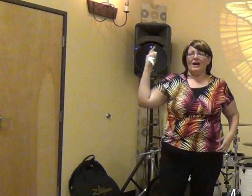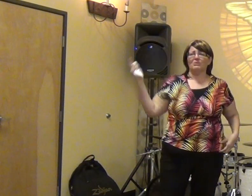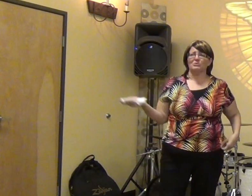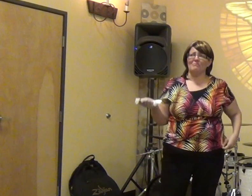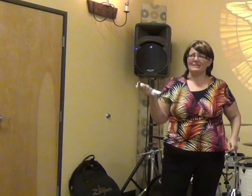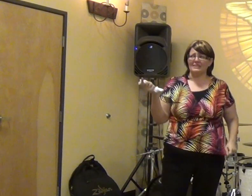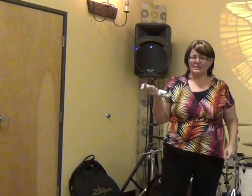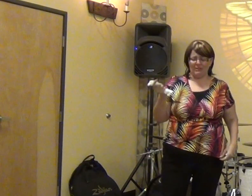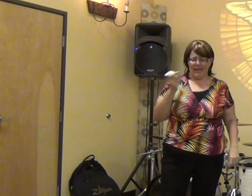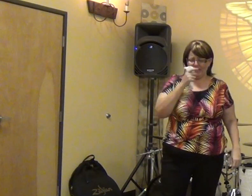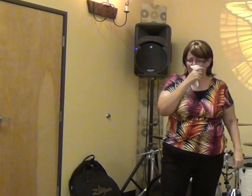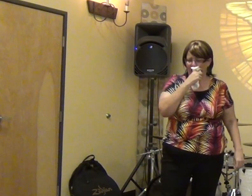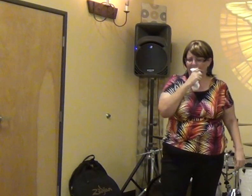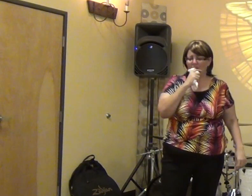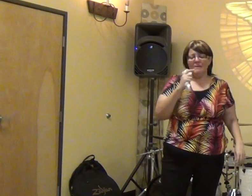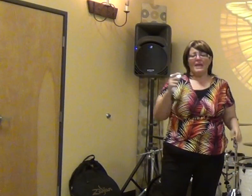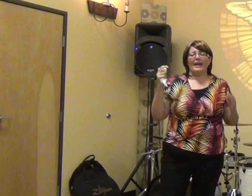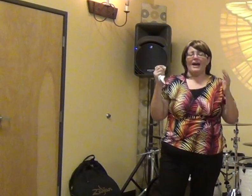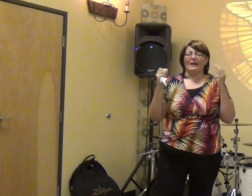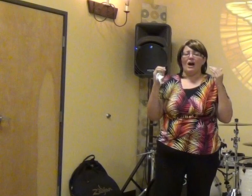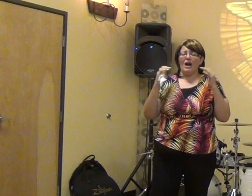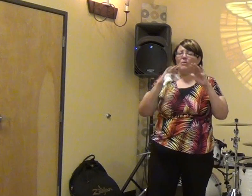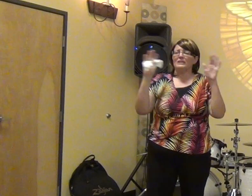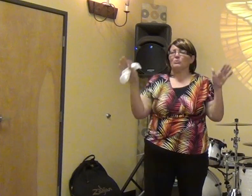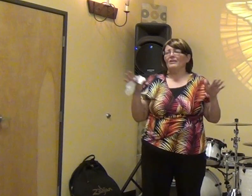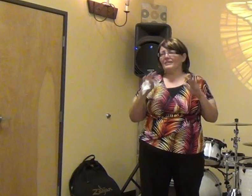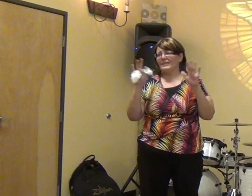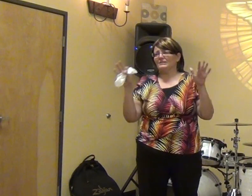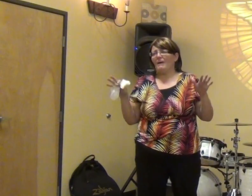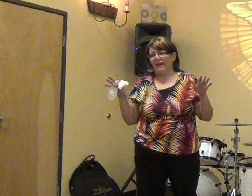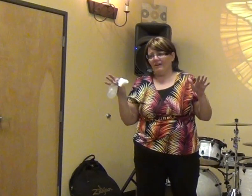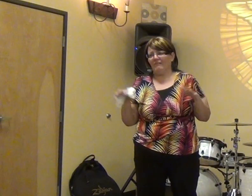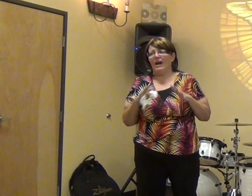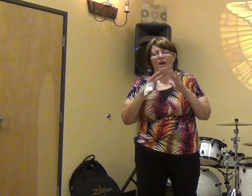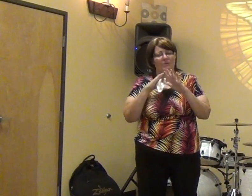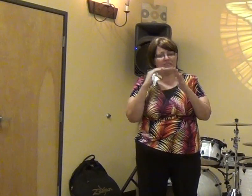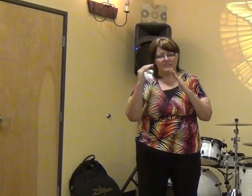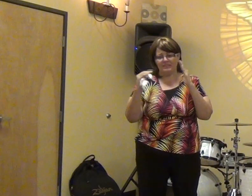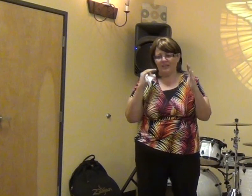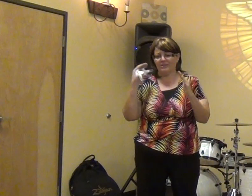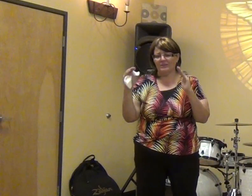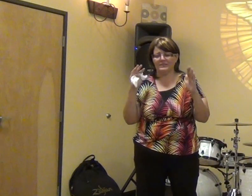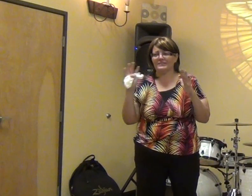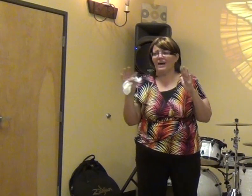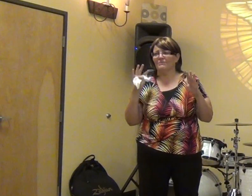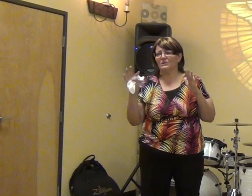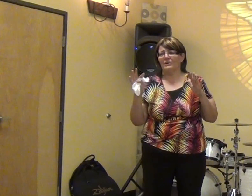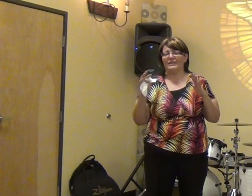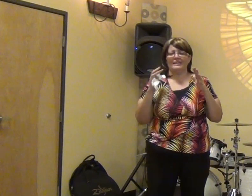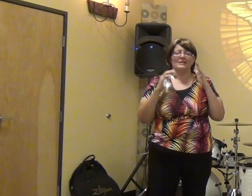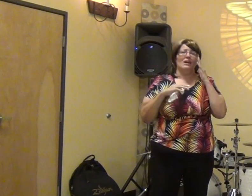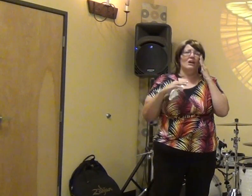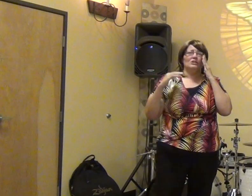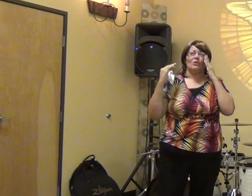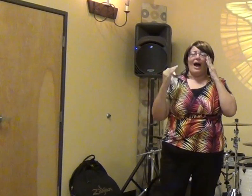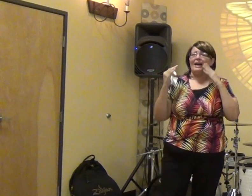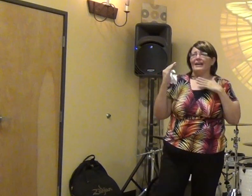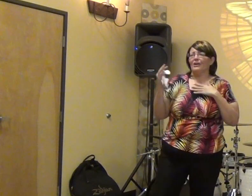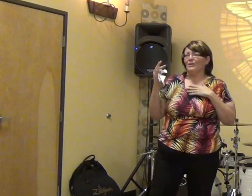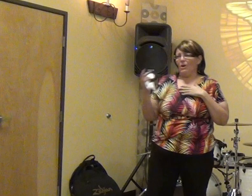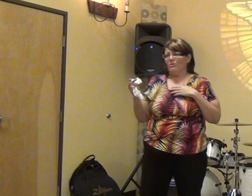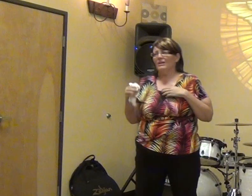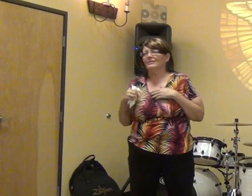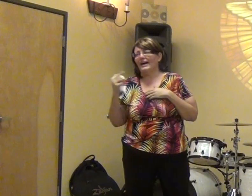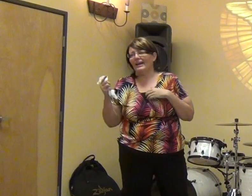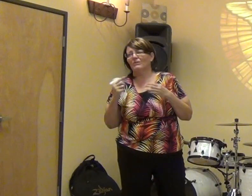So I was with my sister last week, and I always run things by her. I always just let her know this is how I'm doing things. So I